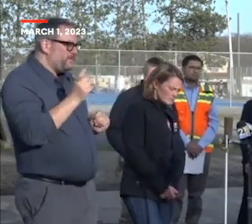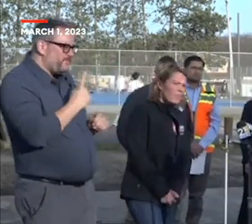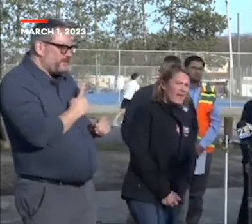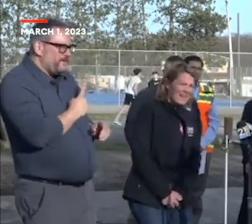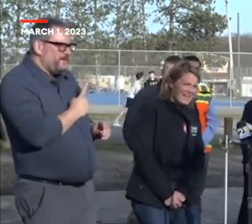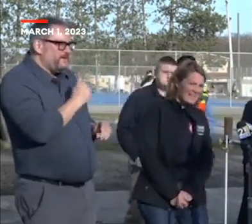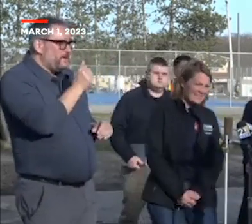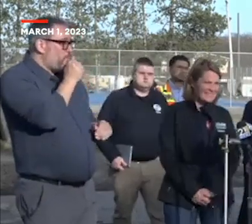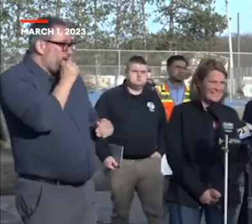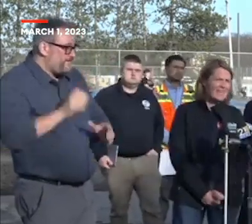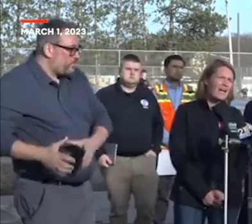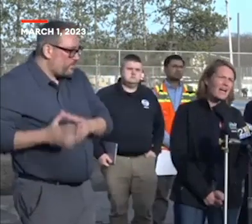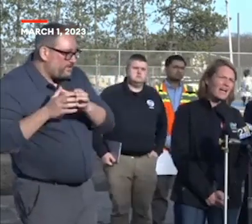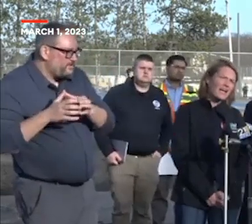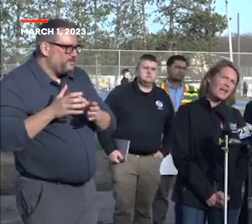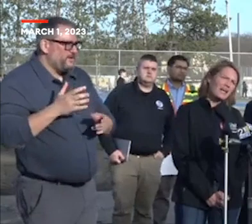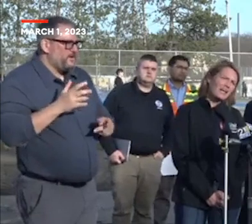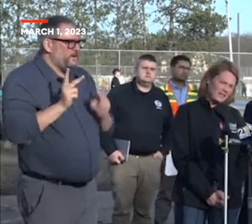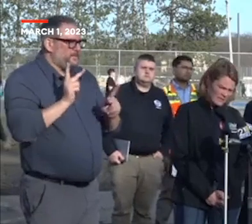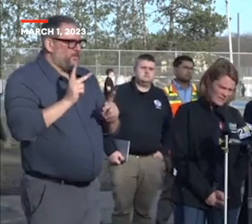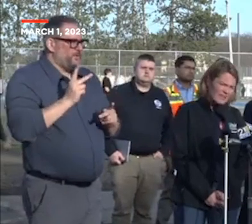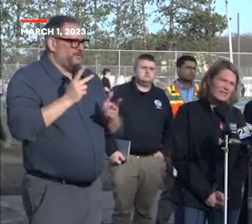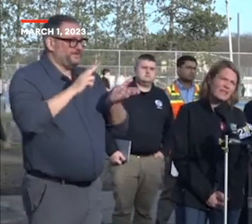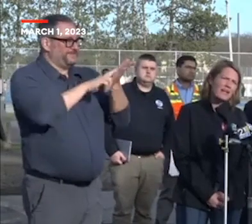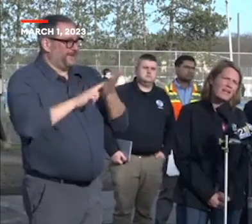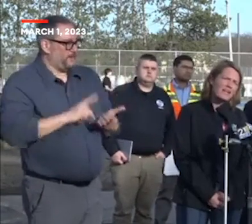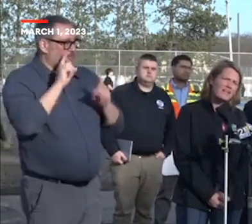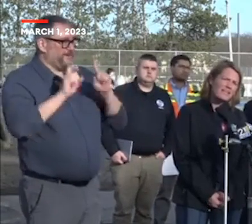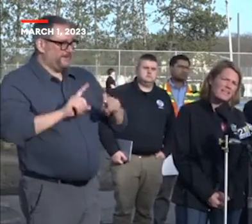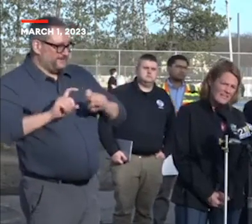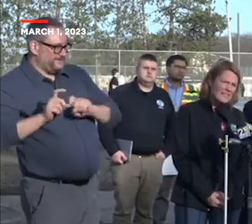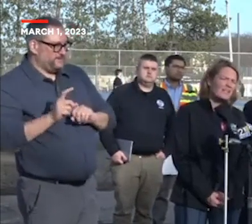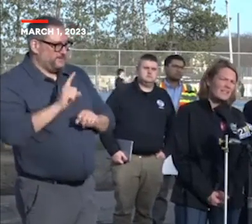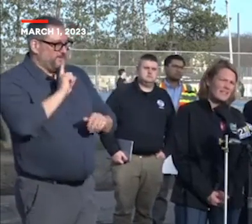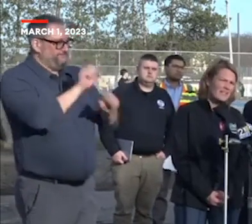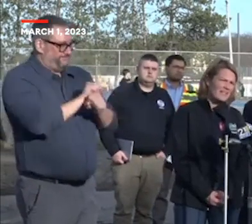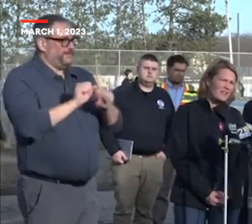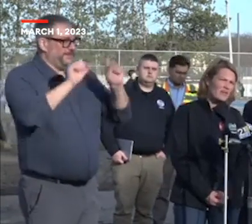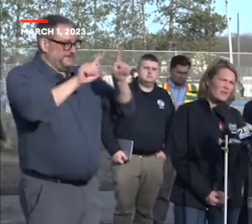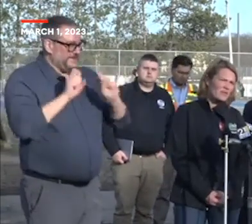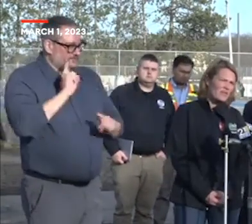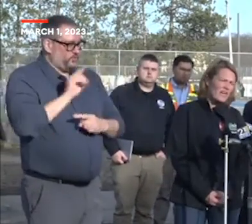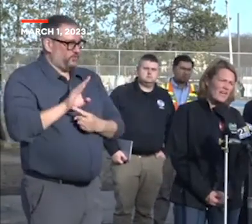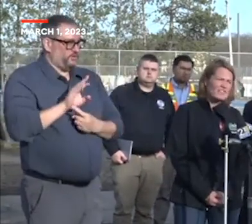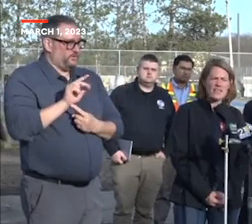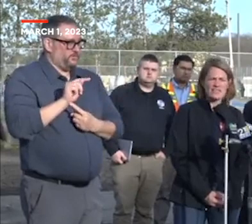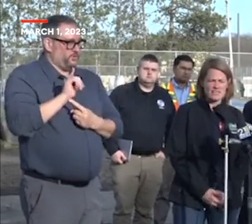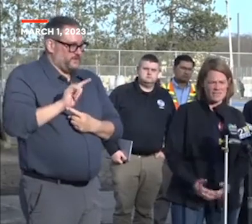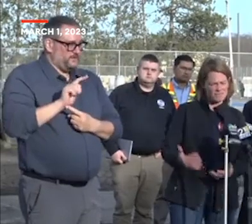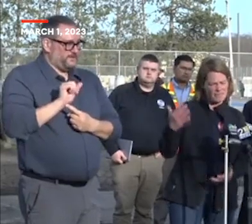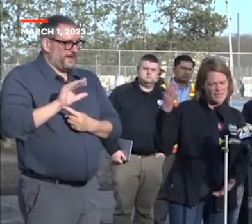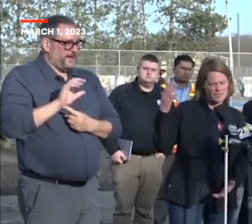Be clear, the private wells that people are signing up for the testing, they are being tested for butyl acrylate, and what else?